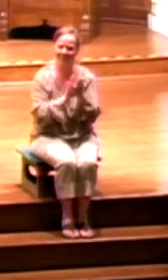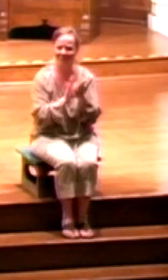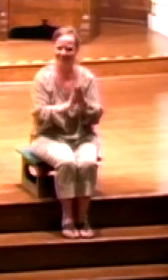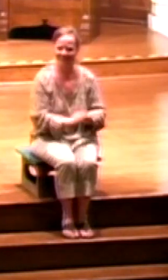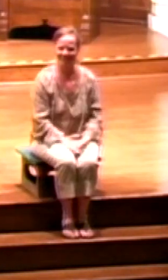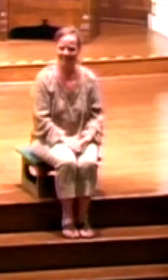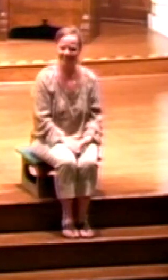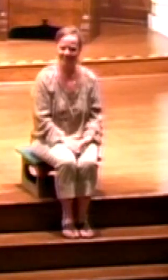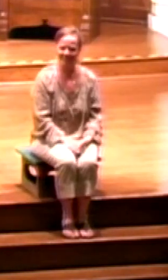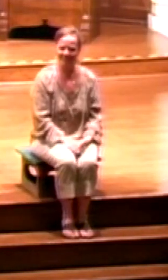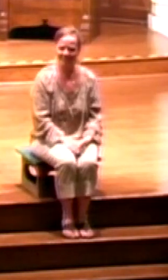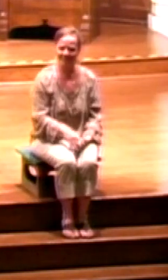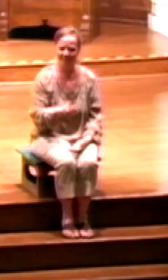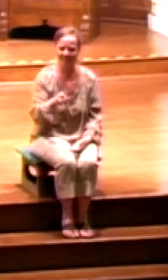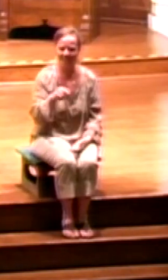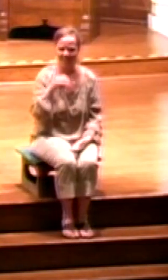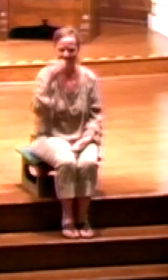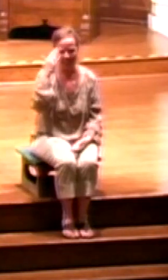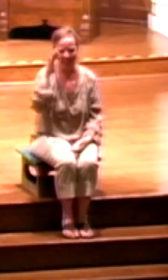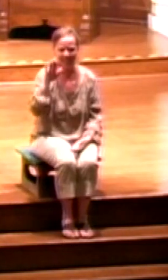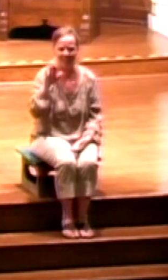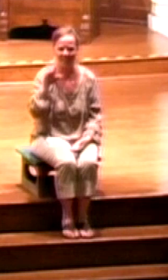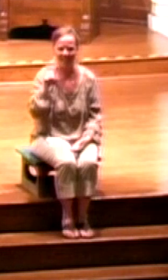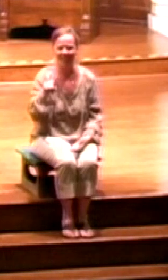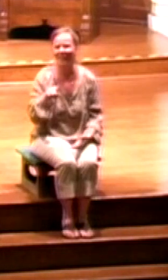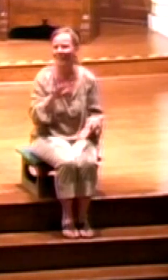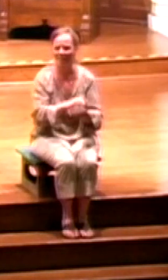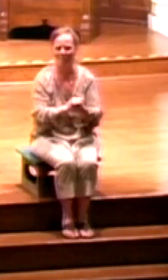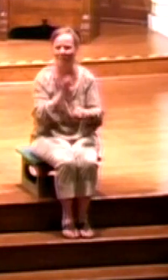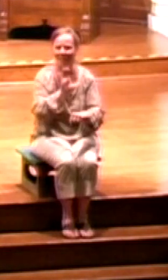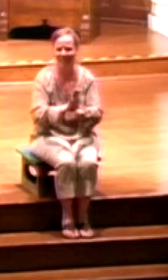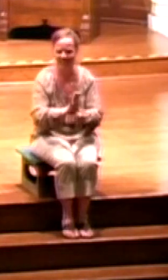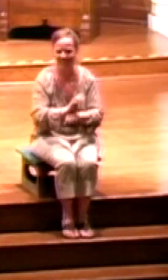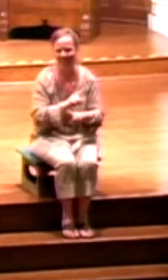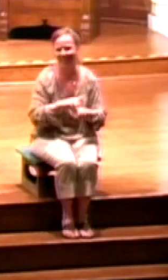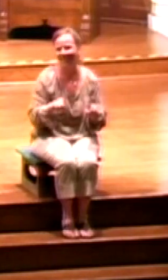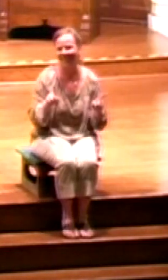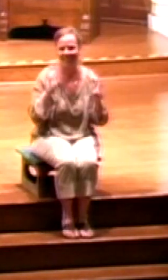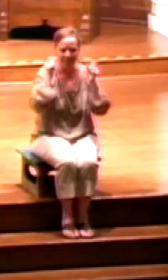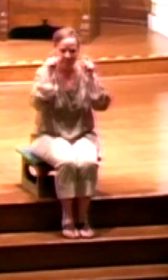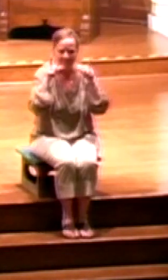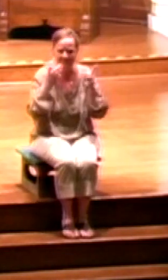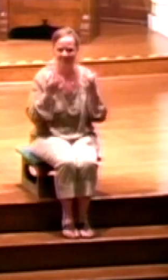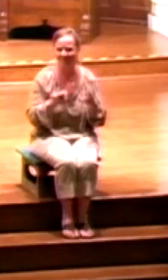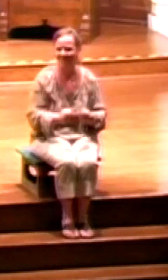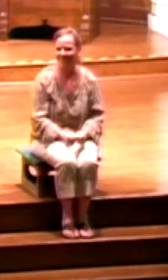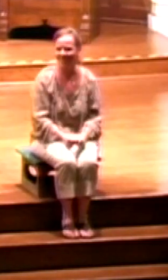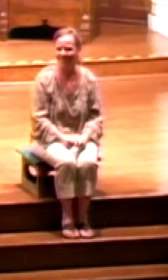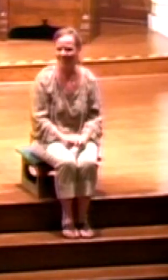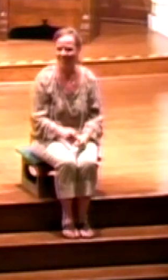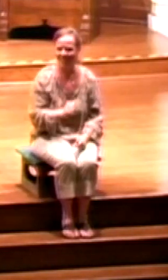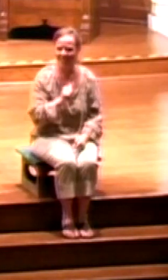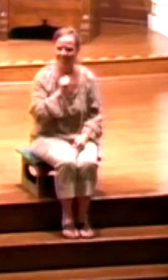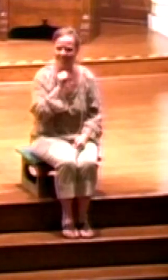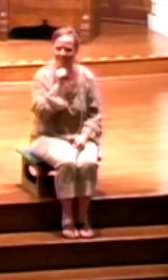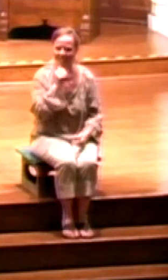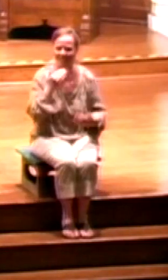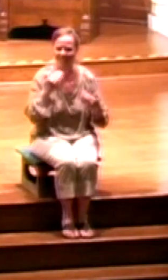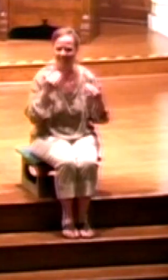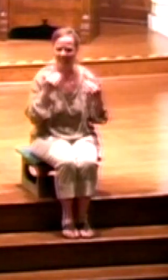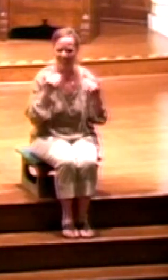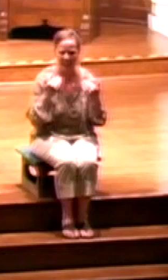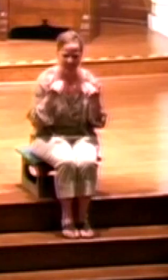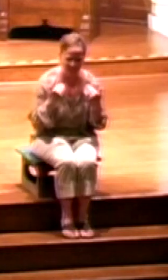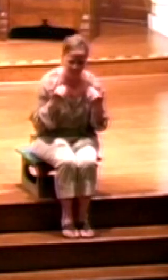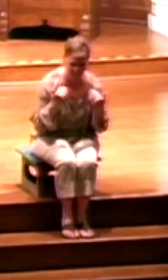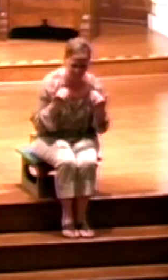welcome. He didn't know he was marrying the church, though. That was a bit of a surprise. So not only is he not going on a honeymoon, but he's gotten 3 jobs